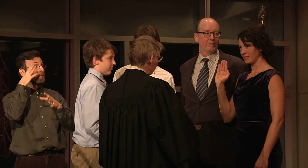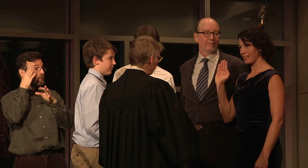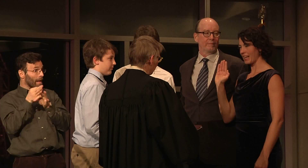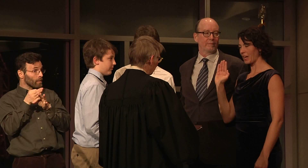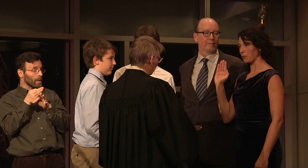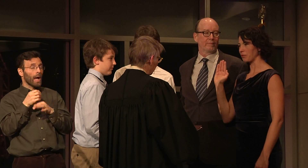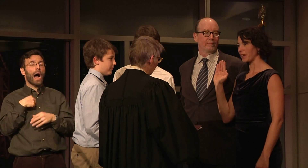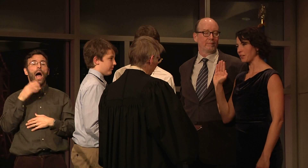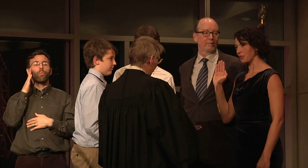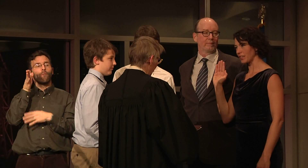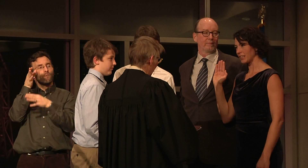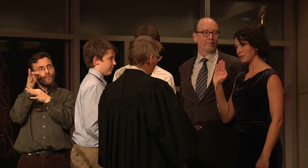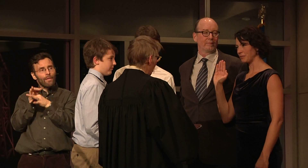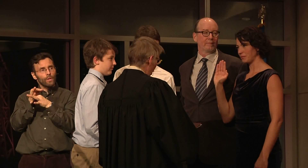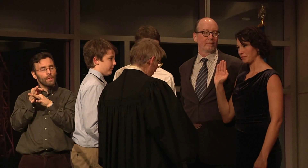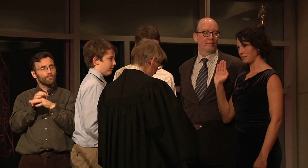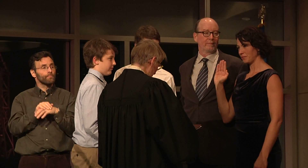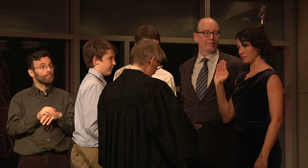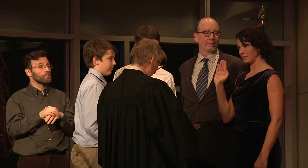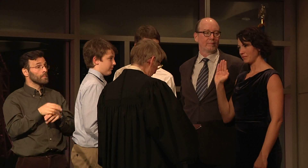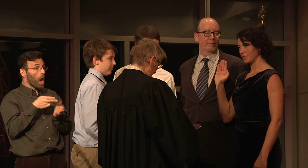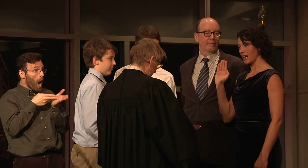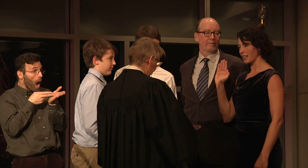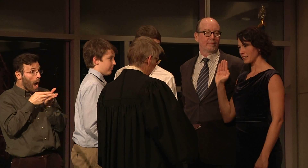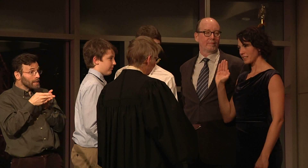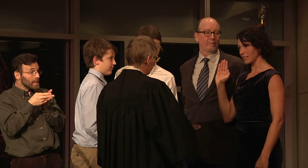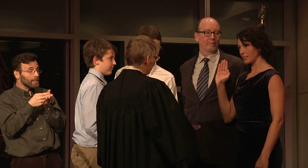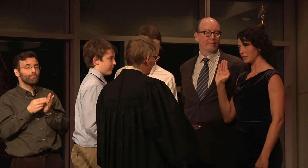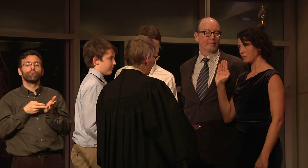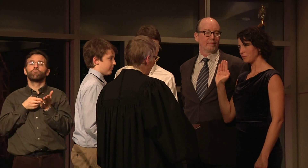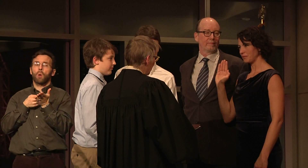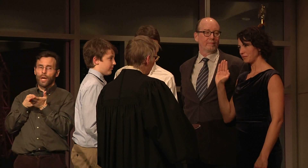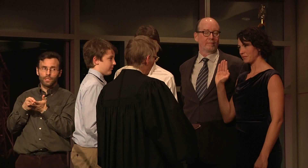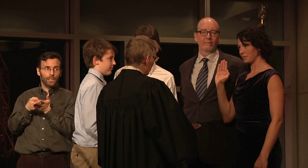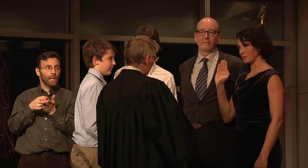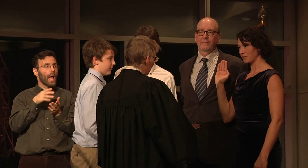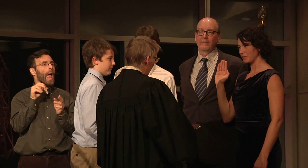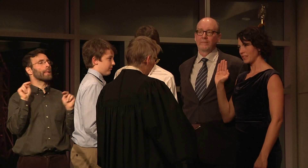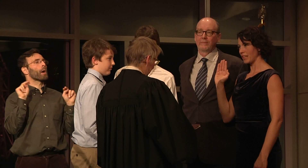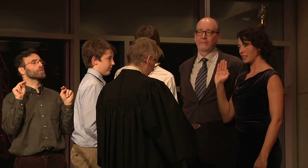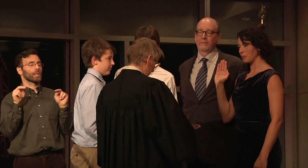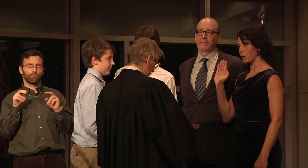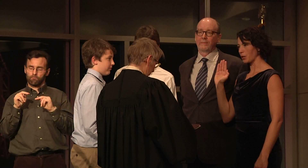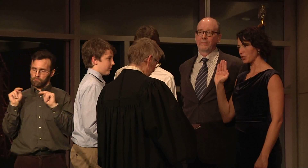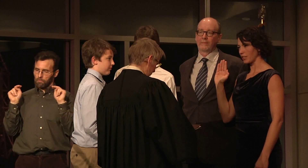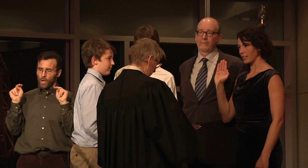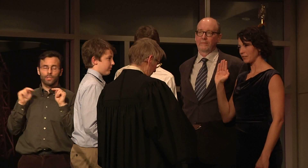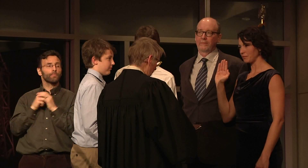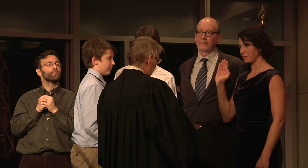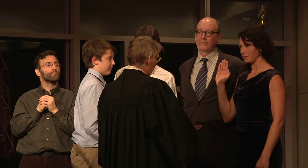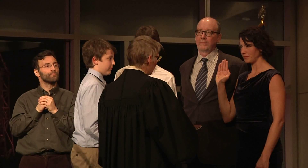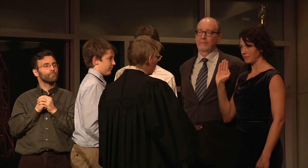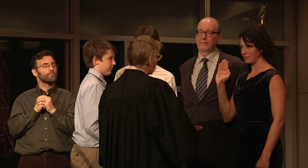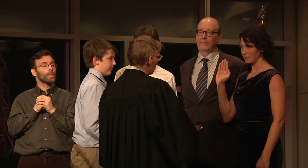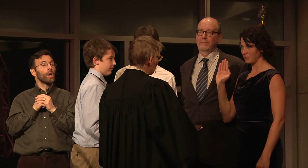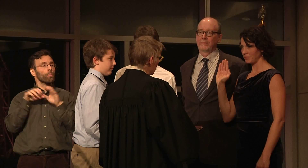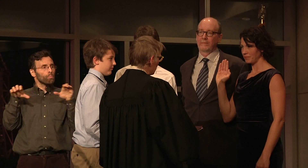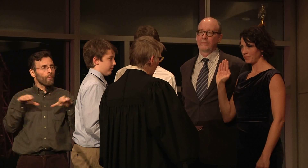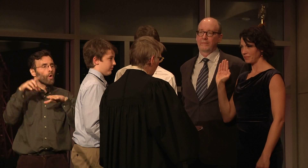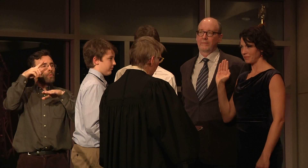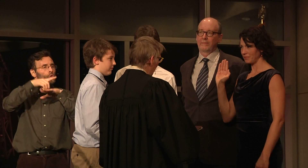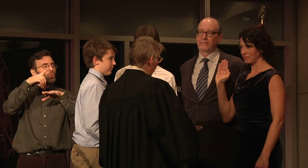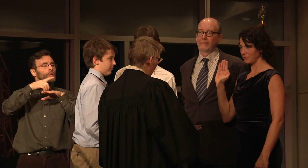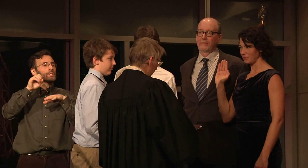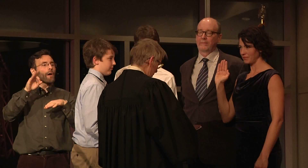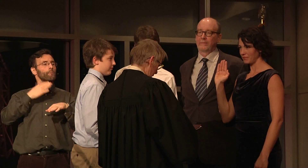faithfully, and that I will faithfully, honestly, honestly, and impartially and impartially perform the